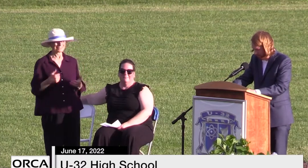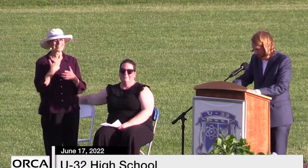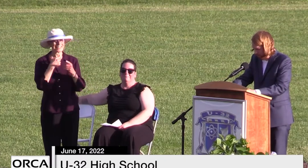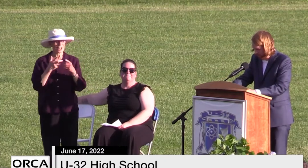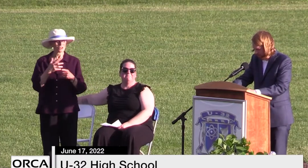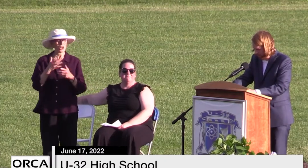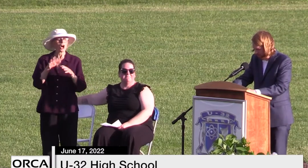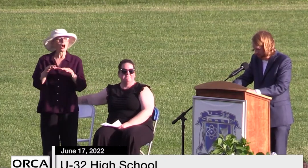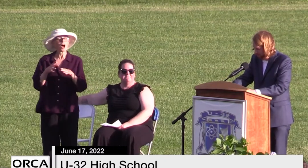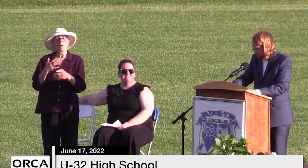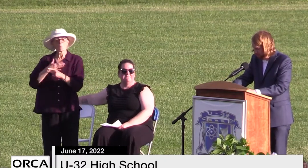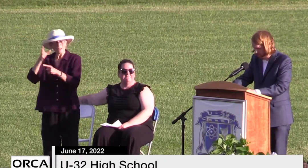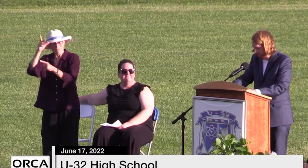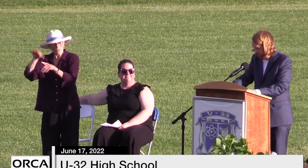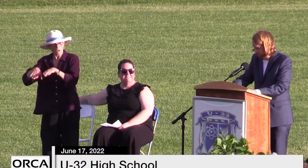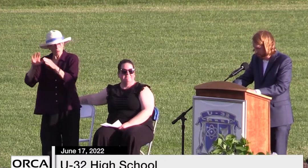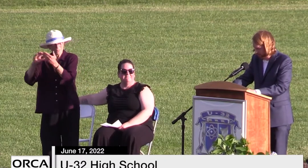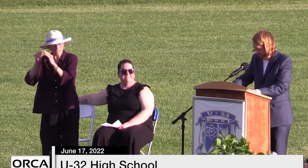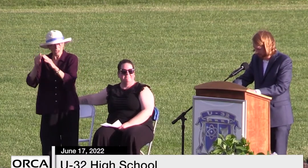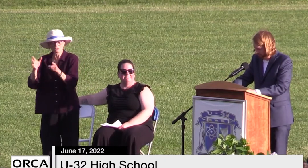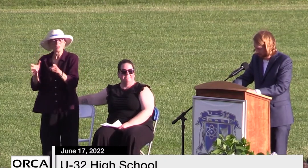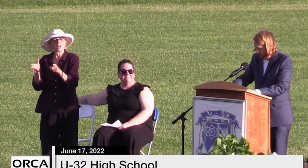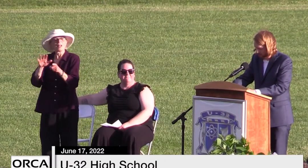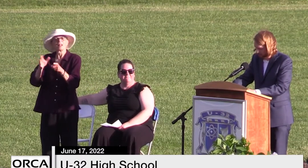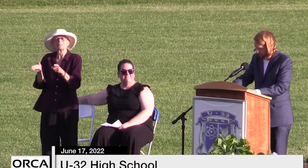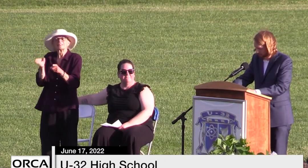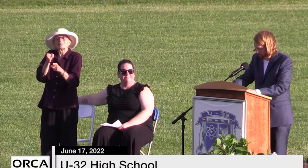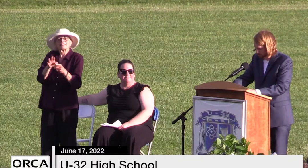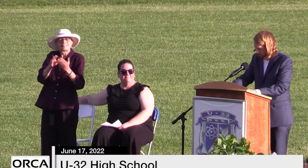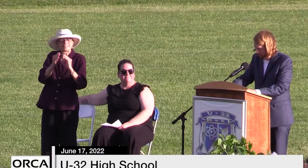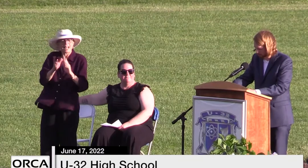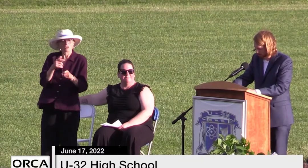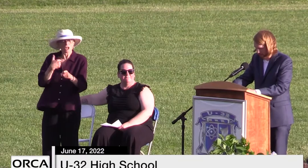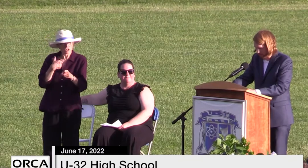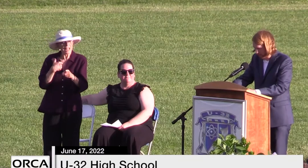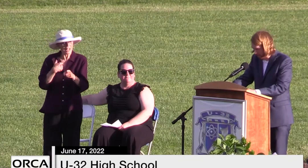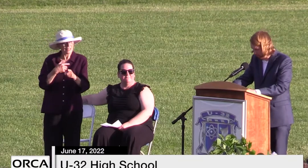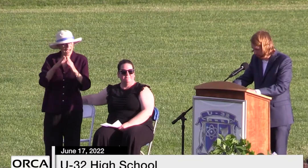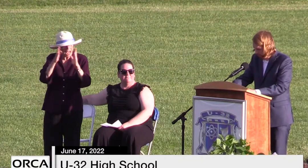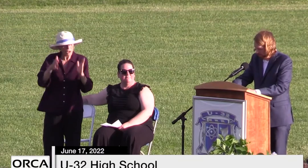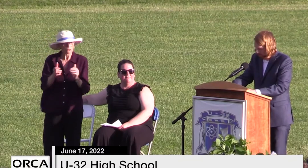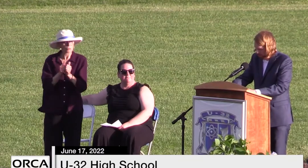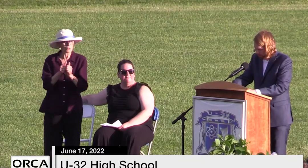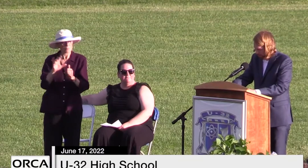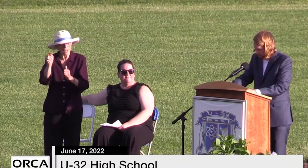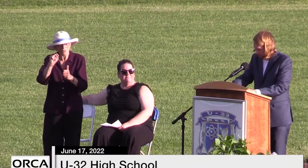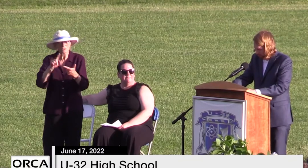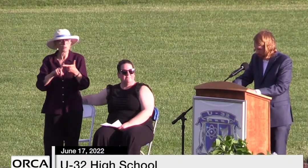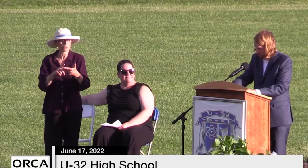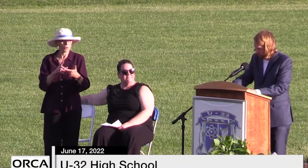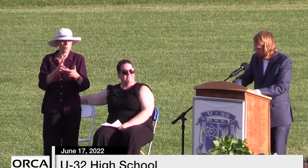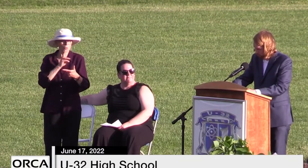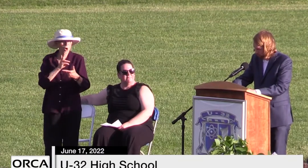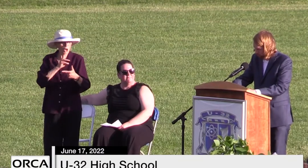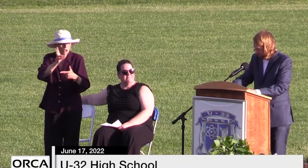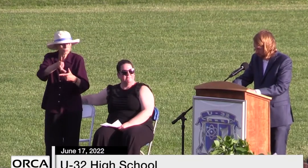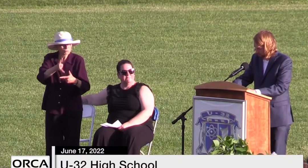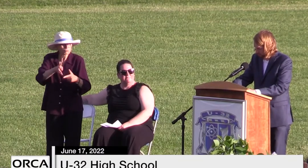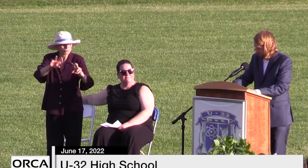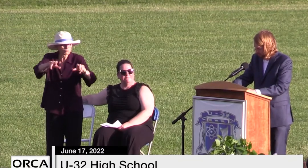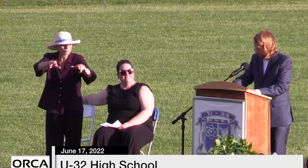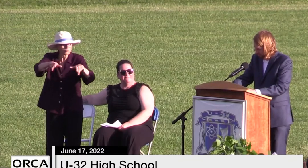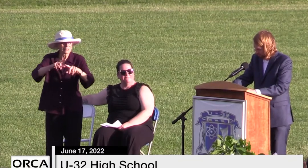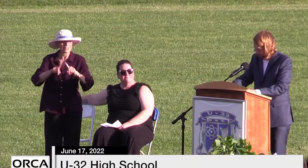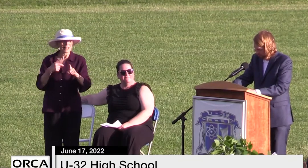town away over from my dad. She had all the amenities. Her house had running water and a bathroom. Her schoolhouse had two whole rooms